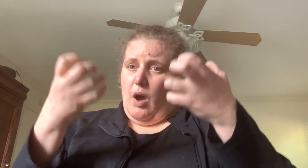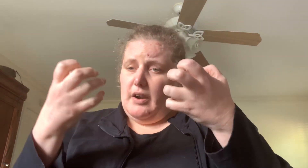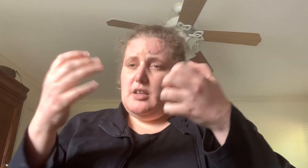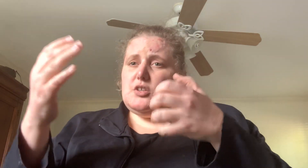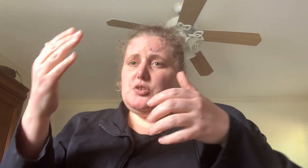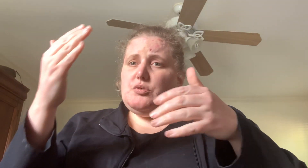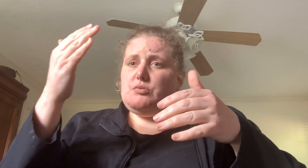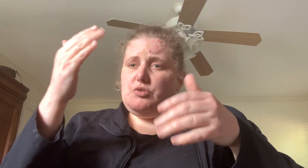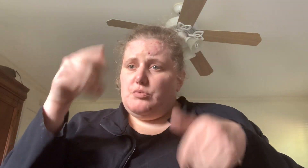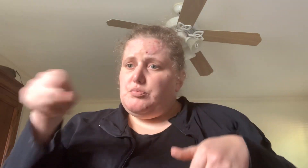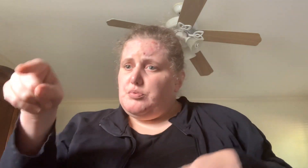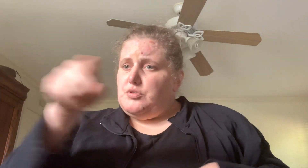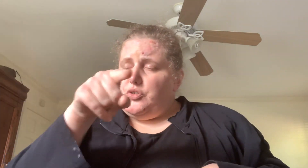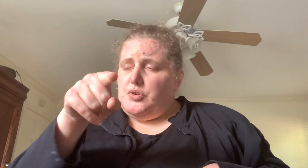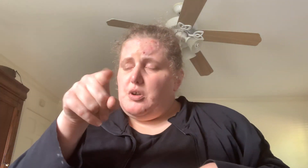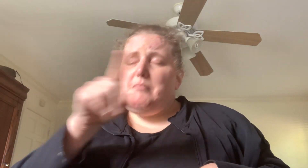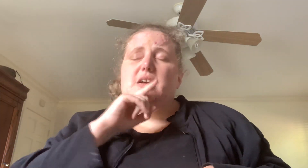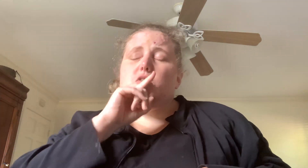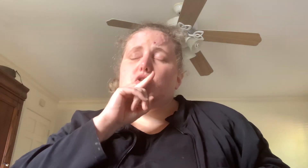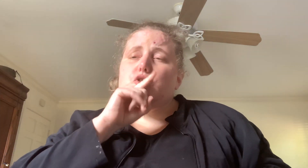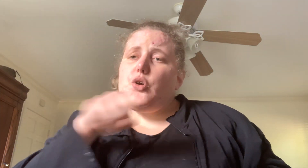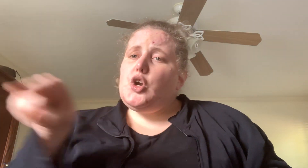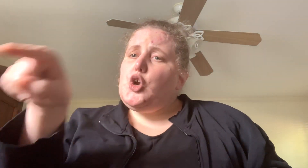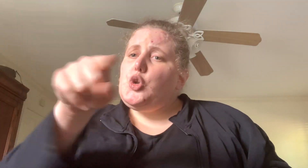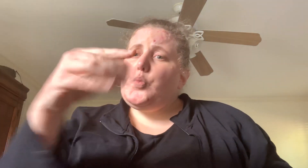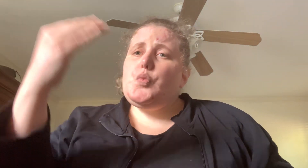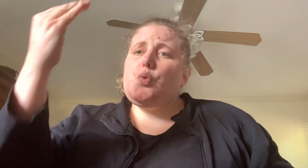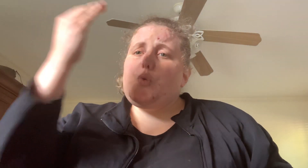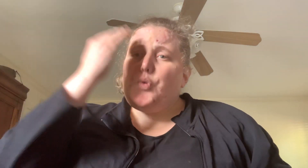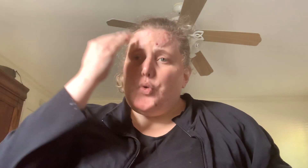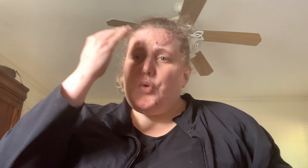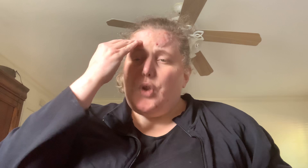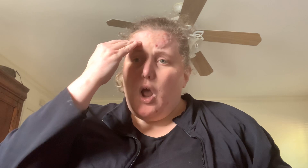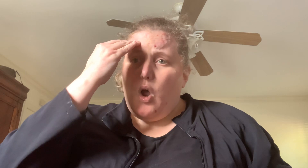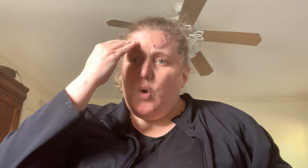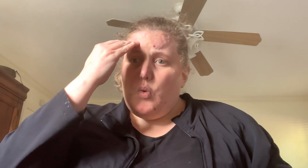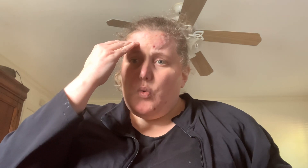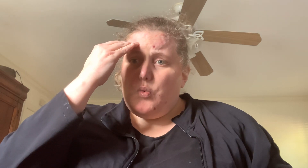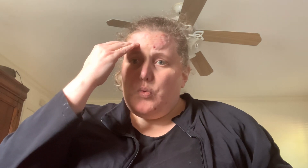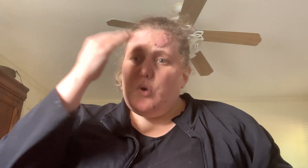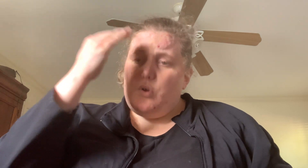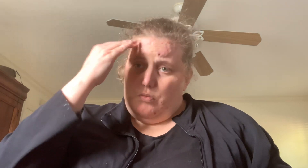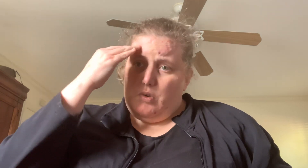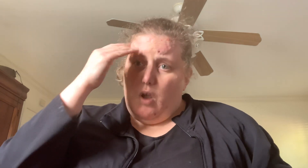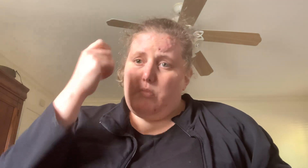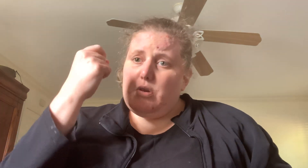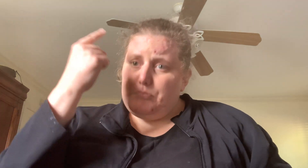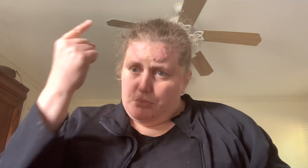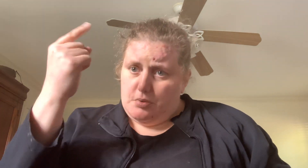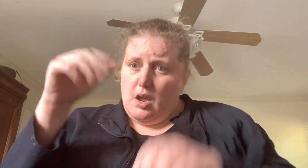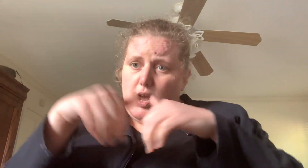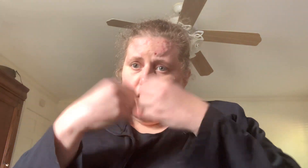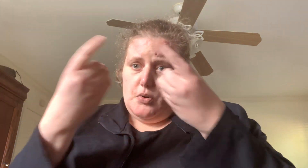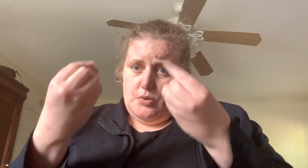So this is part 2 ending. In part 3, I will go over how you go from mass to mass.